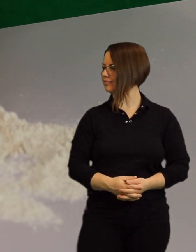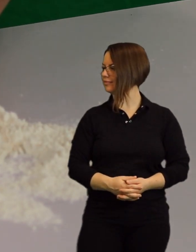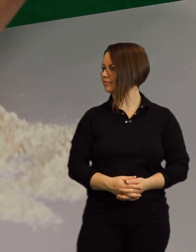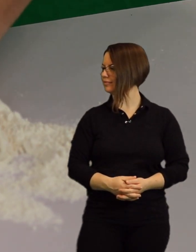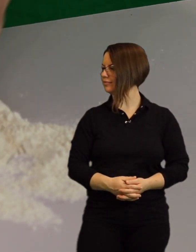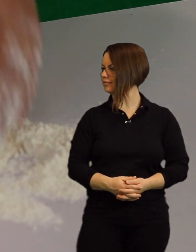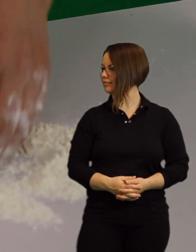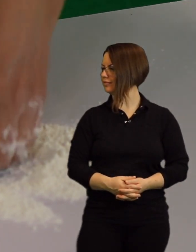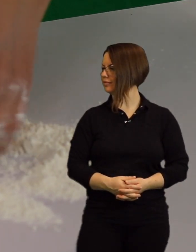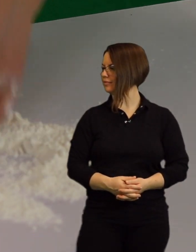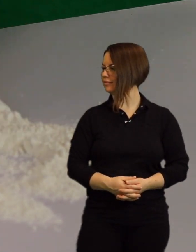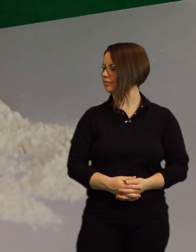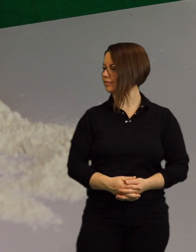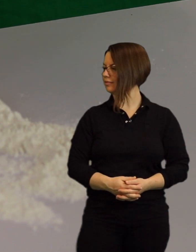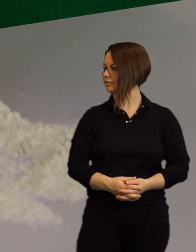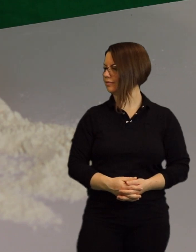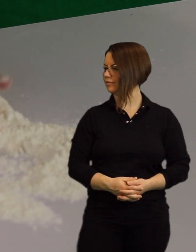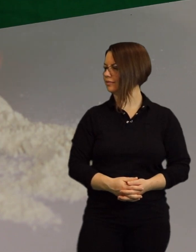And